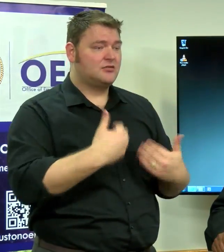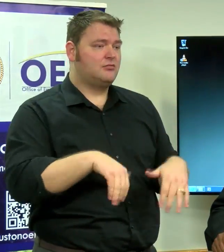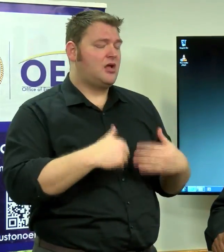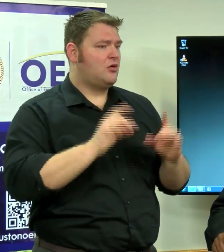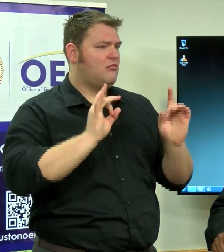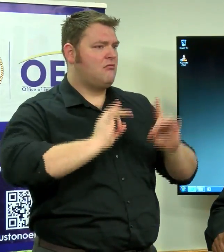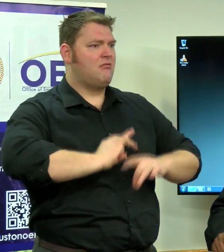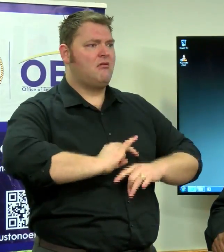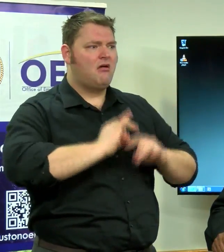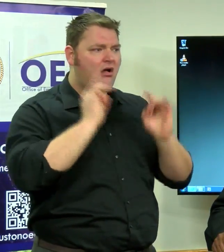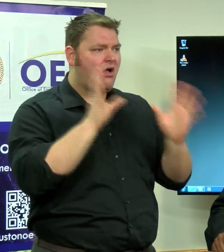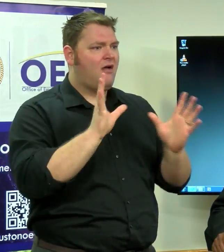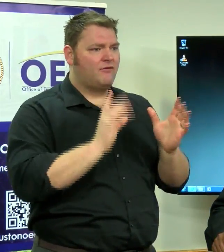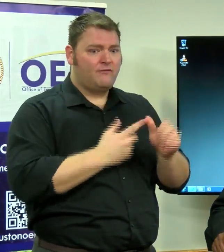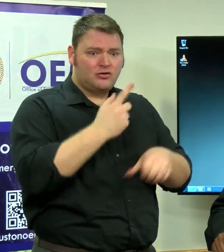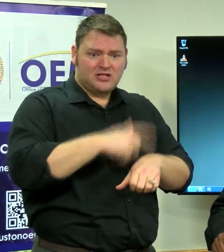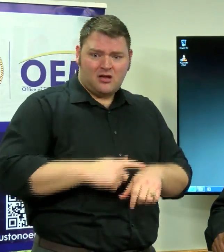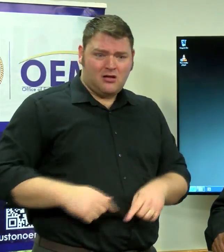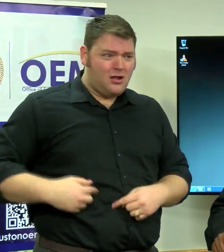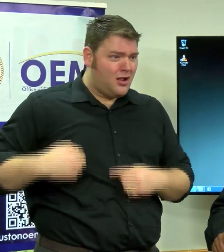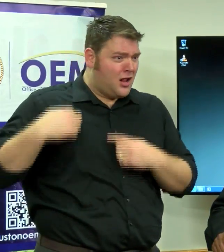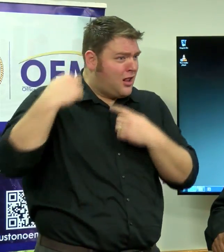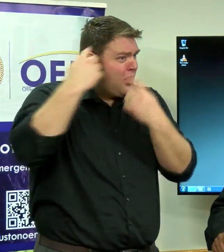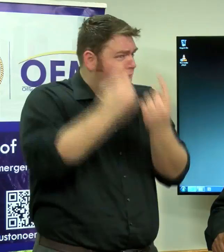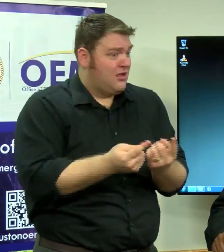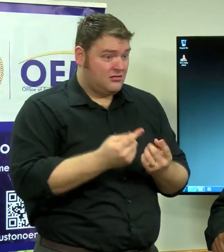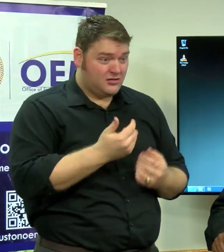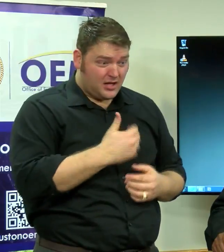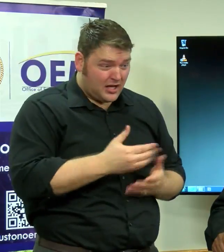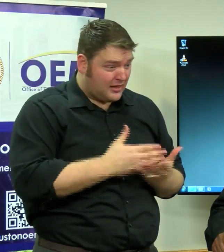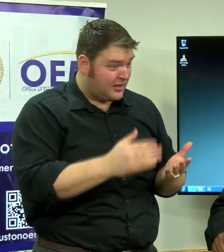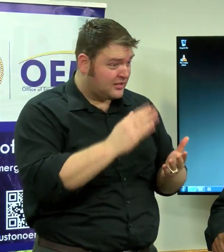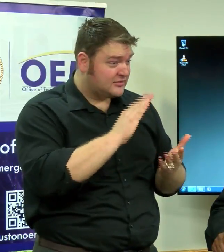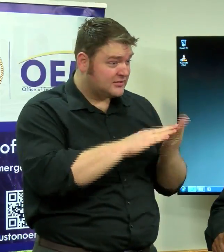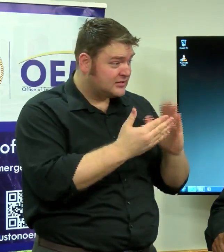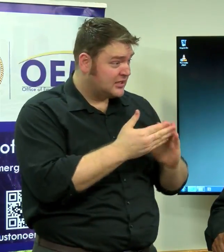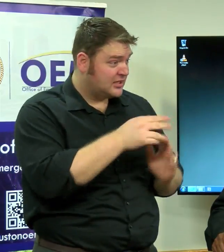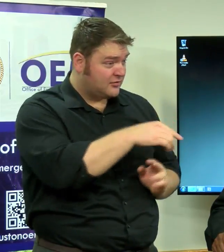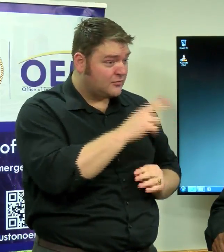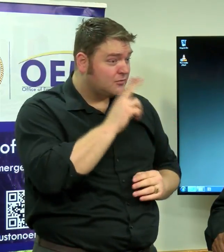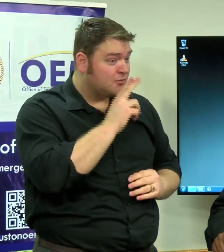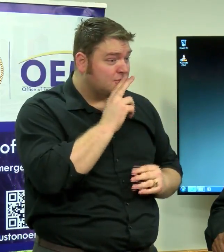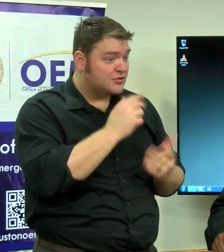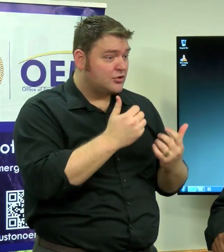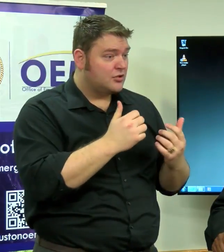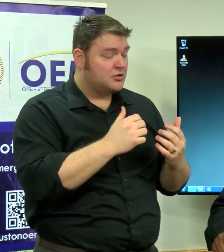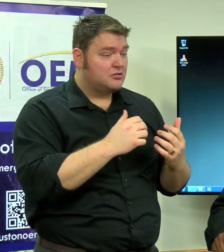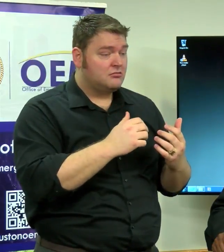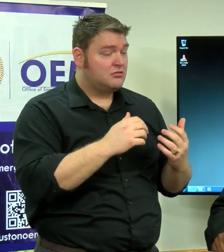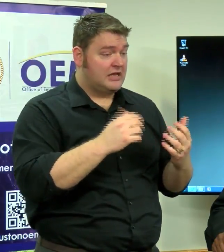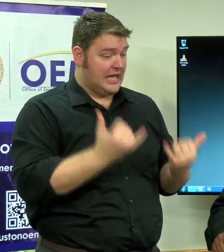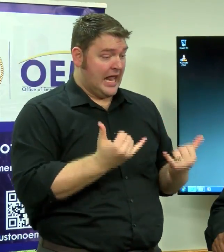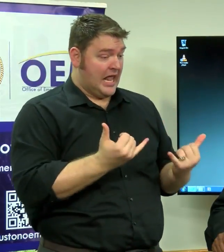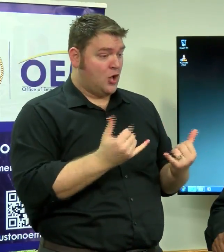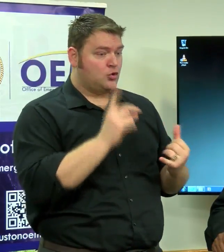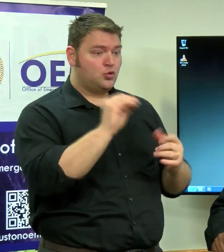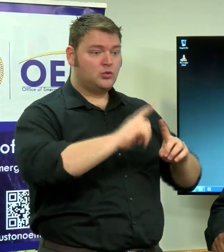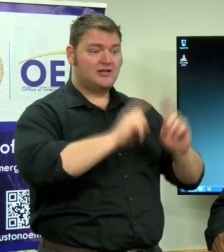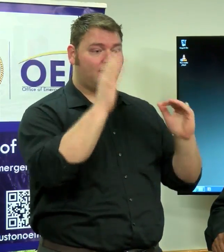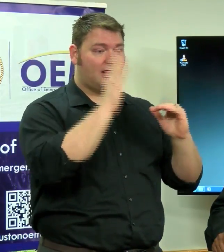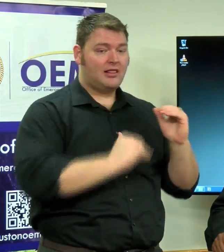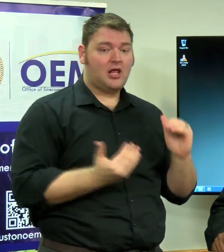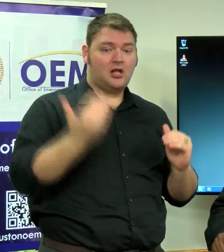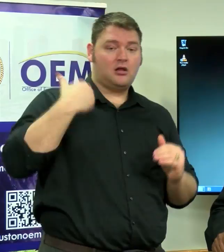that city coordination is doing differently than maybe that was different from Alicia or Allison or